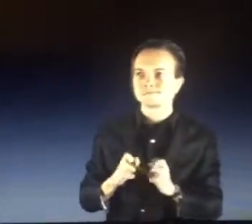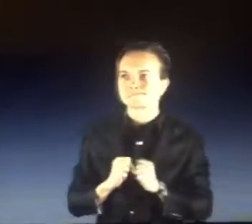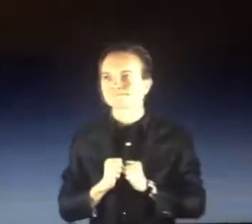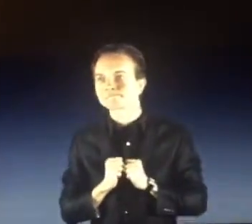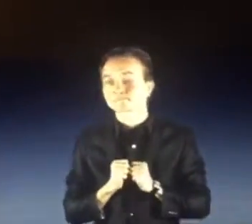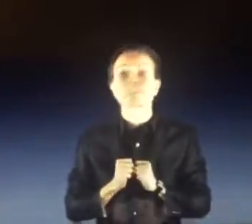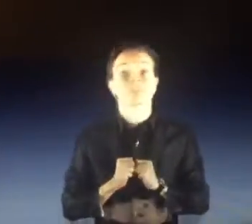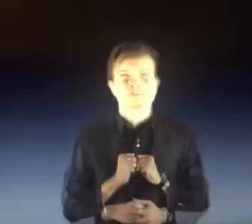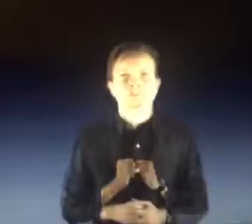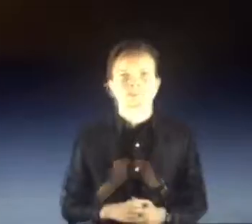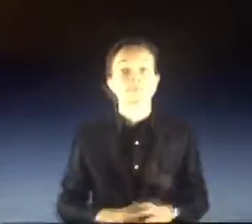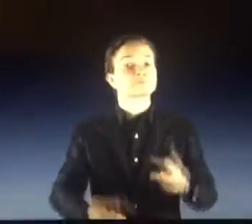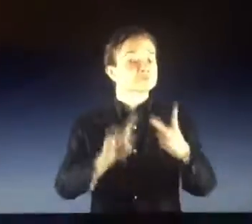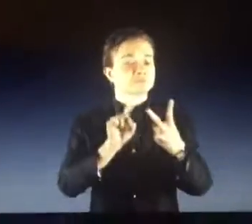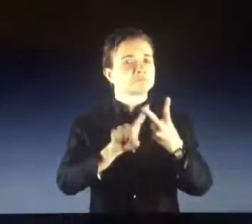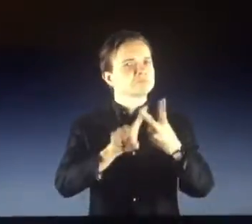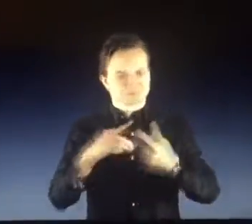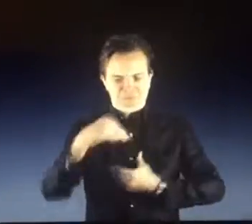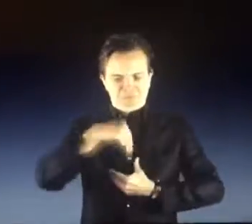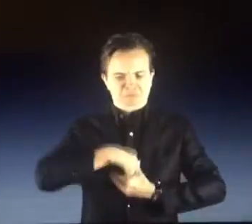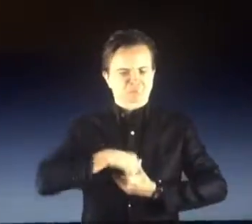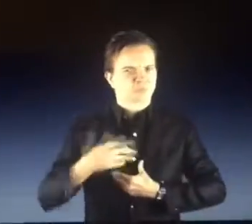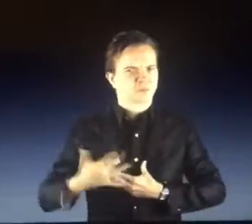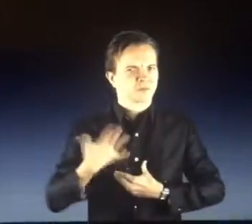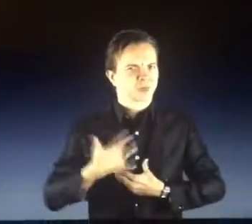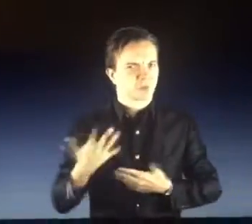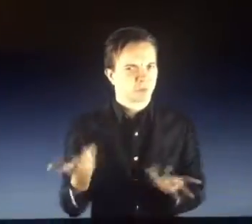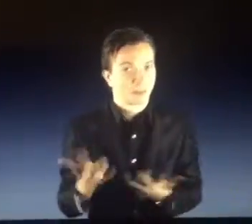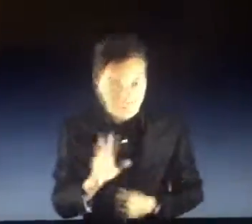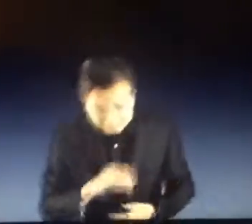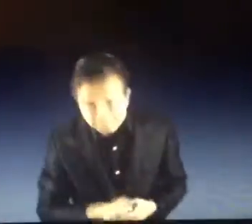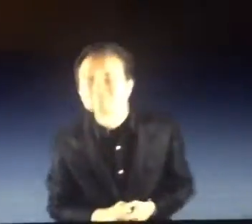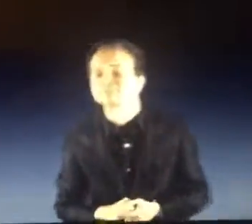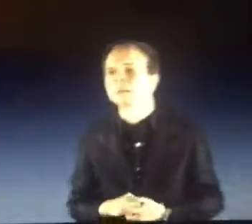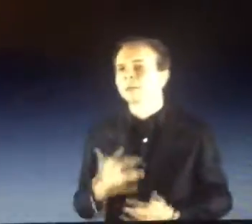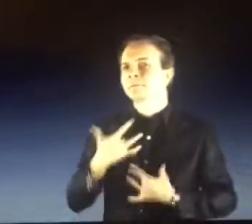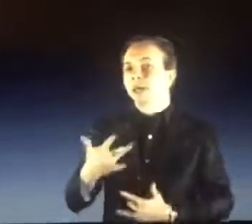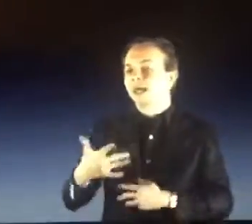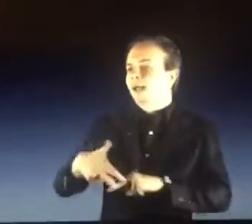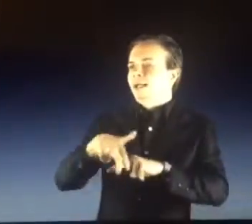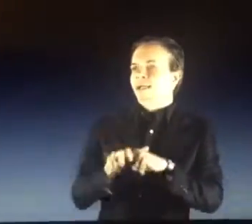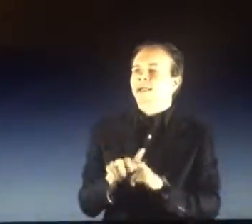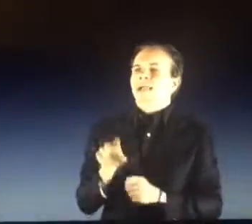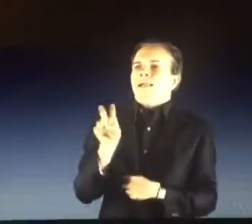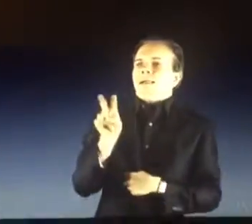Like, you want to be like that person. Now, the second feeling,